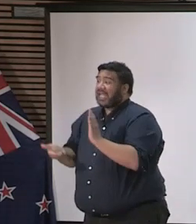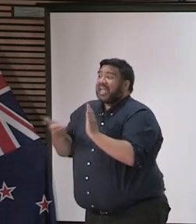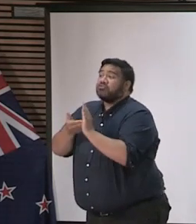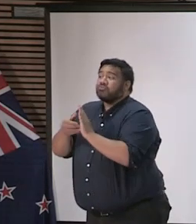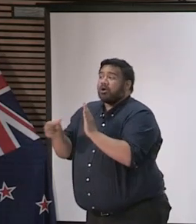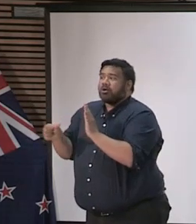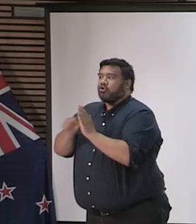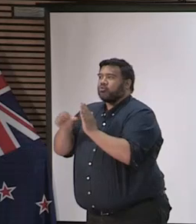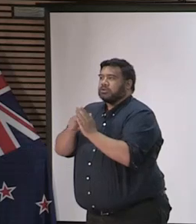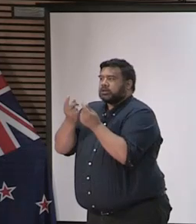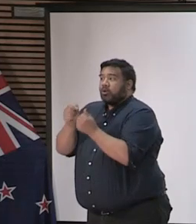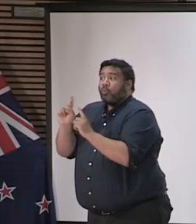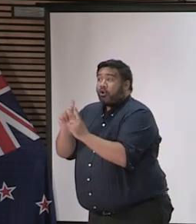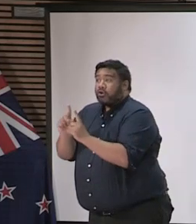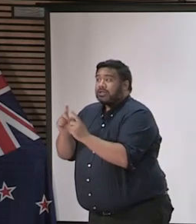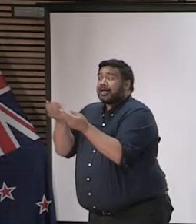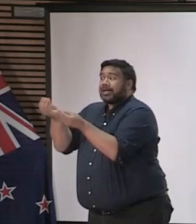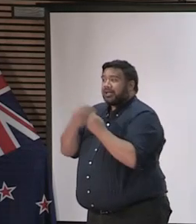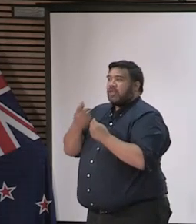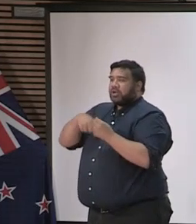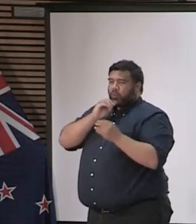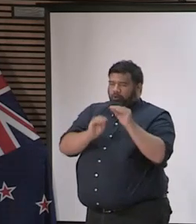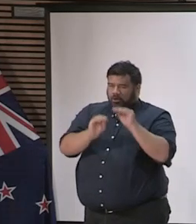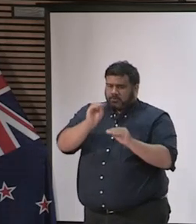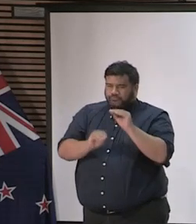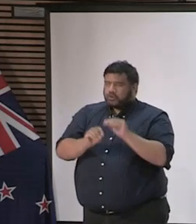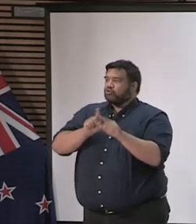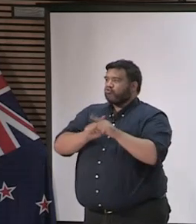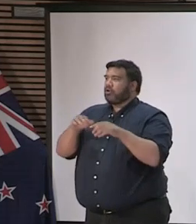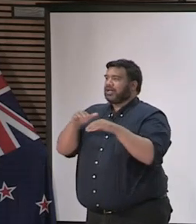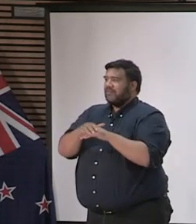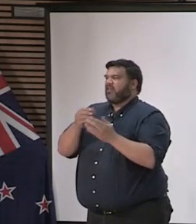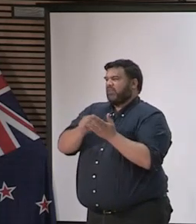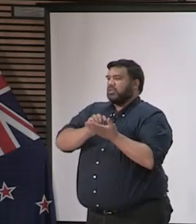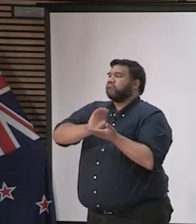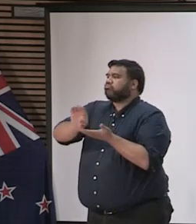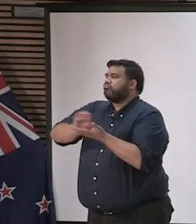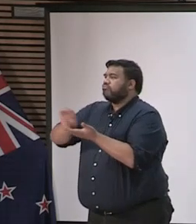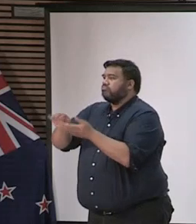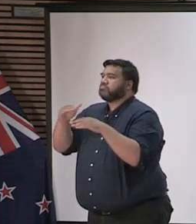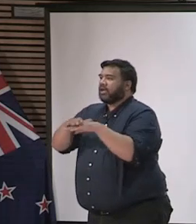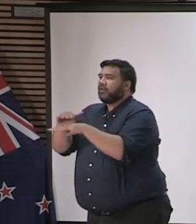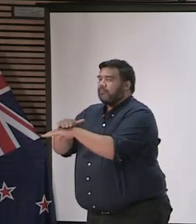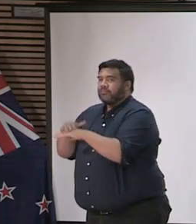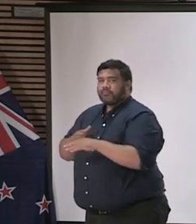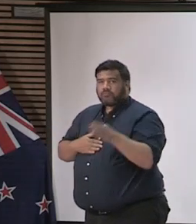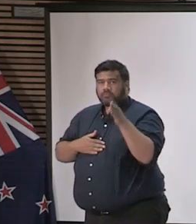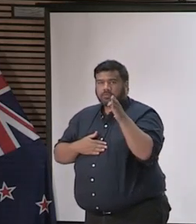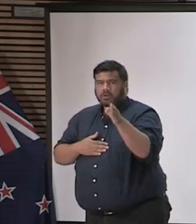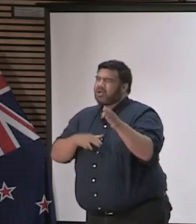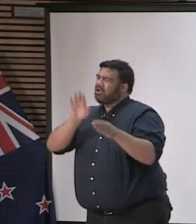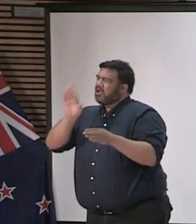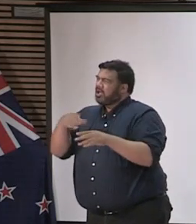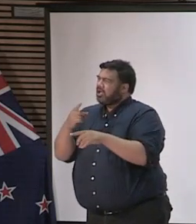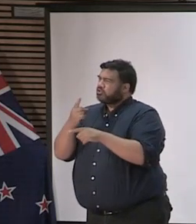and there is work underway to ensure that they are funded for any additional costs that they're incurring. Is it fair for our